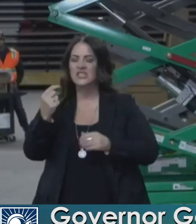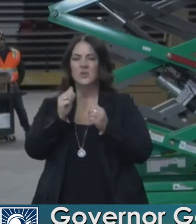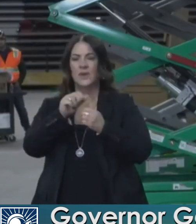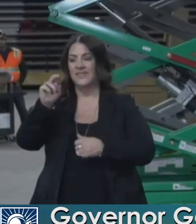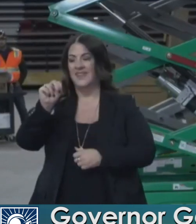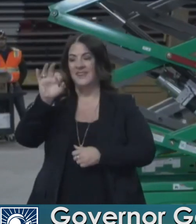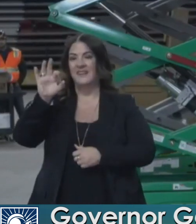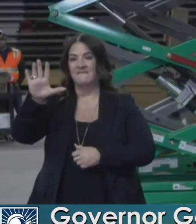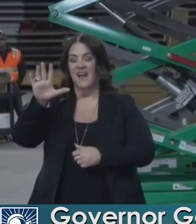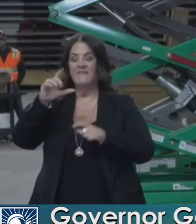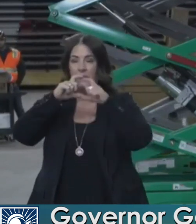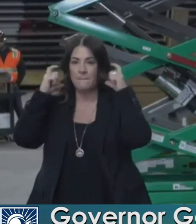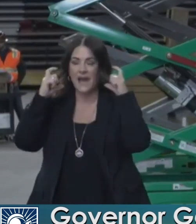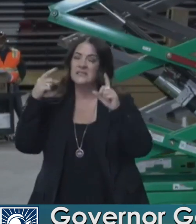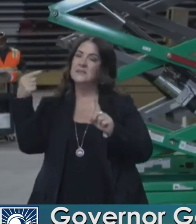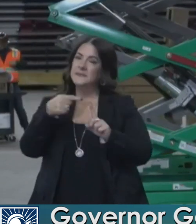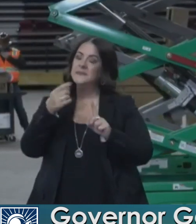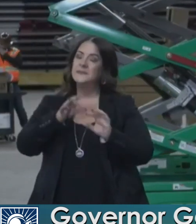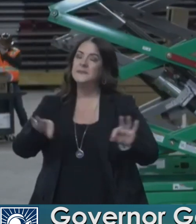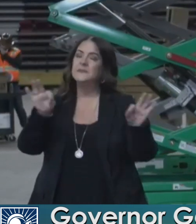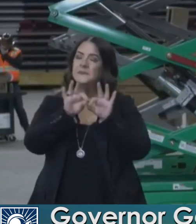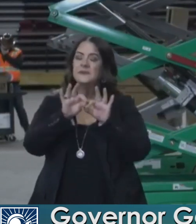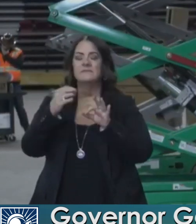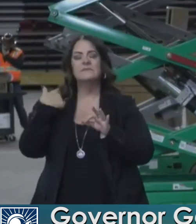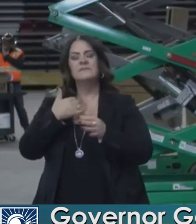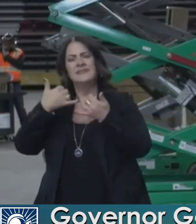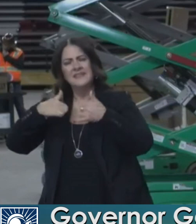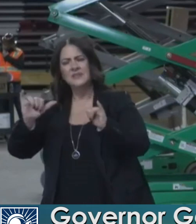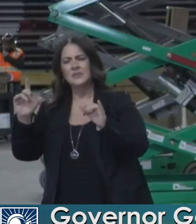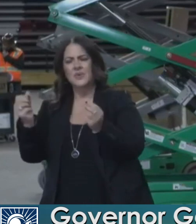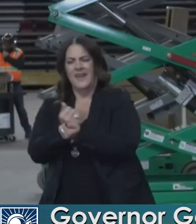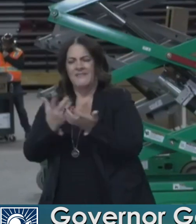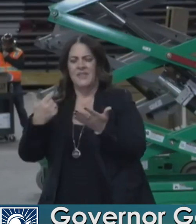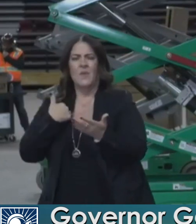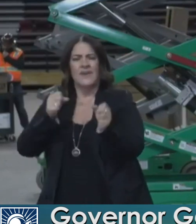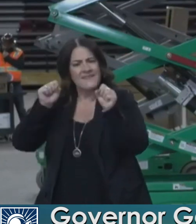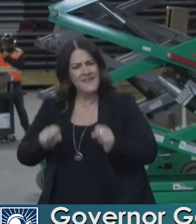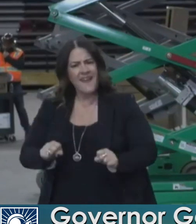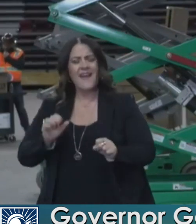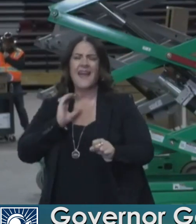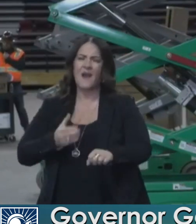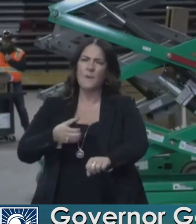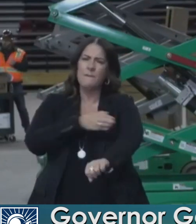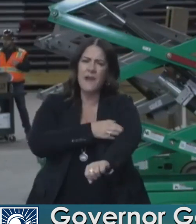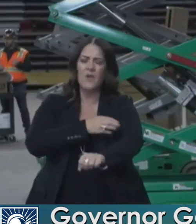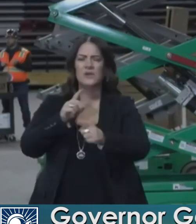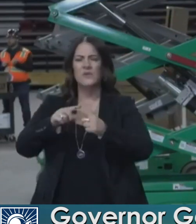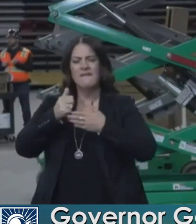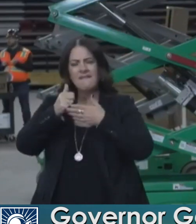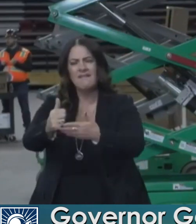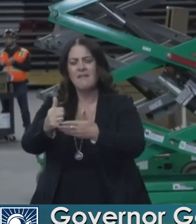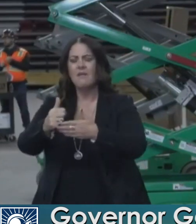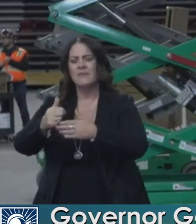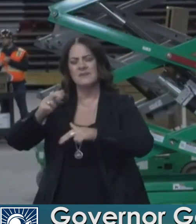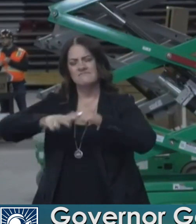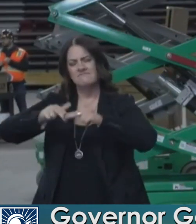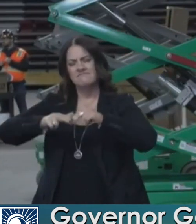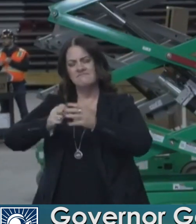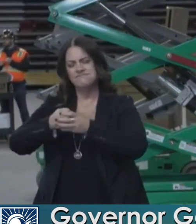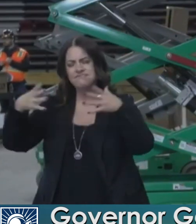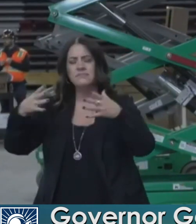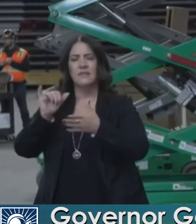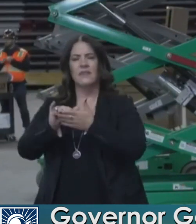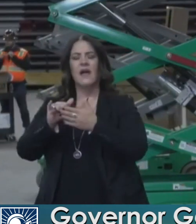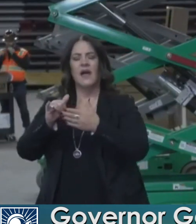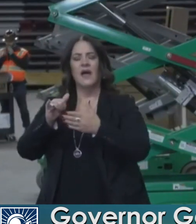N95 masks in particular. And we continue to do everything in our power to continue to build out that inventory as well. Again,